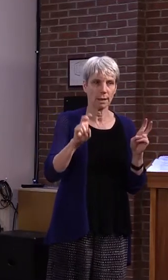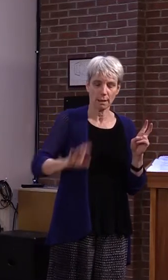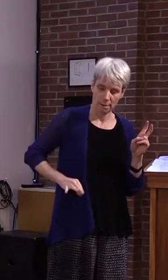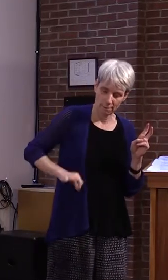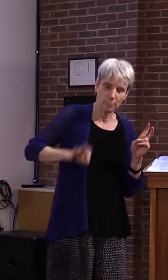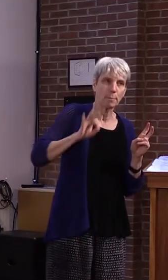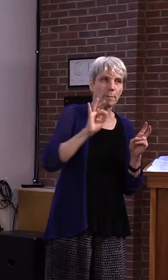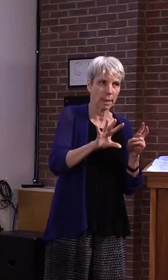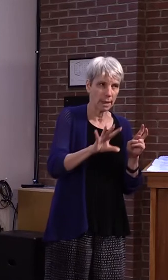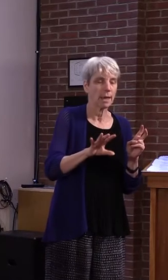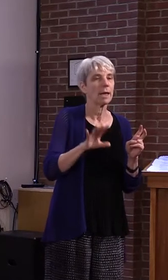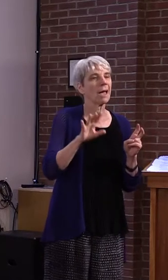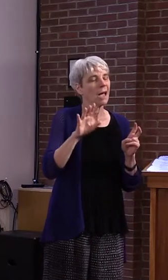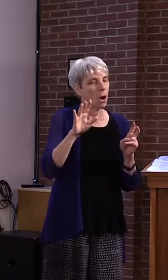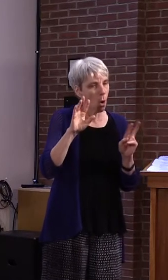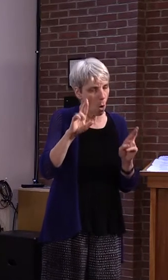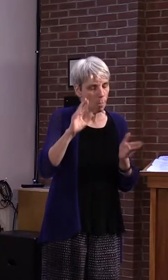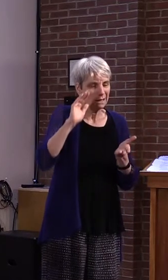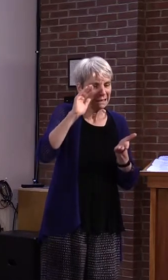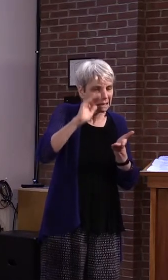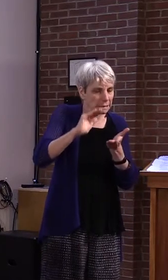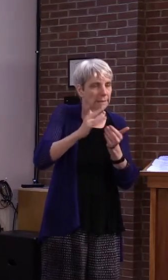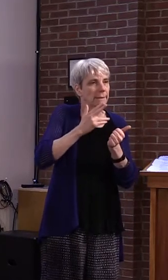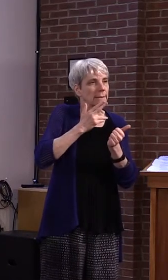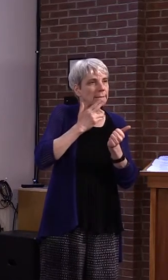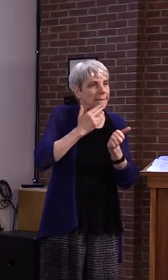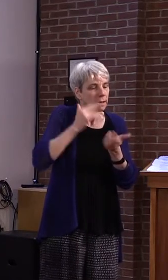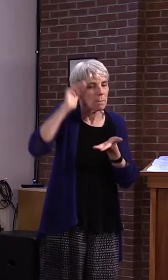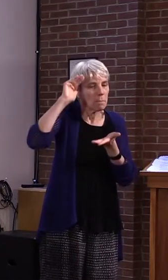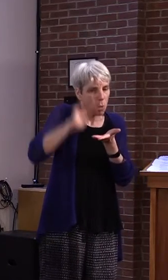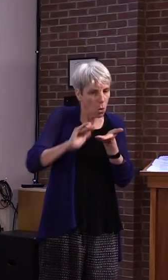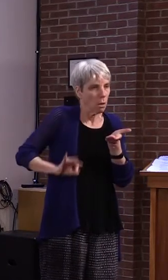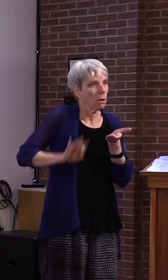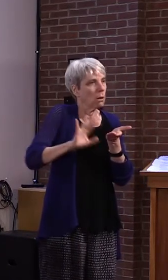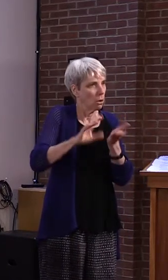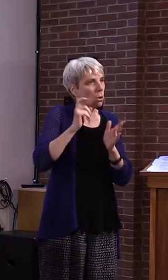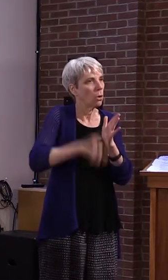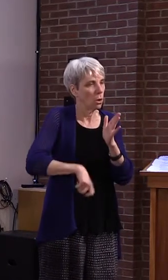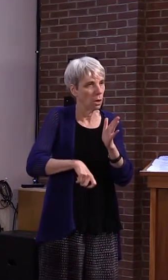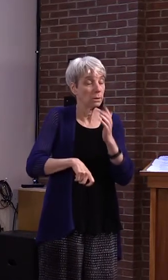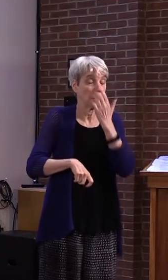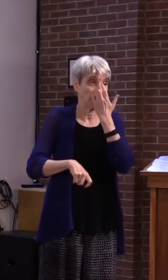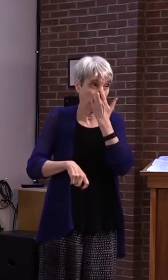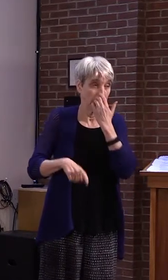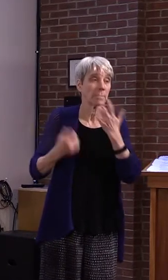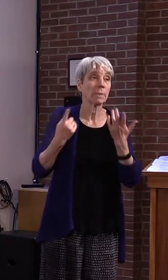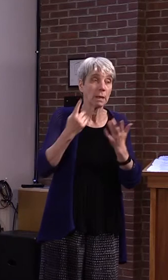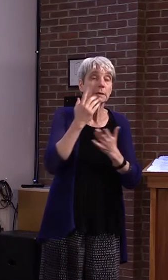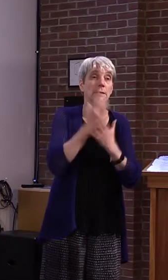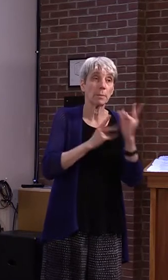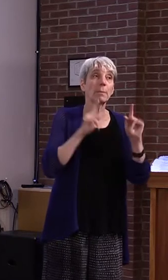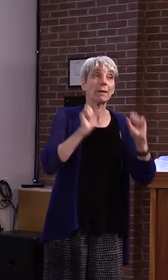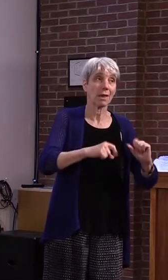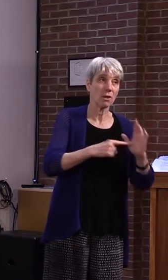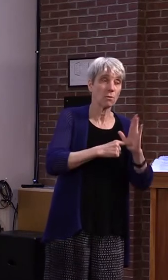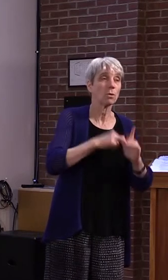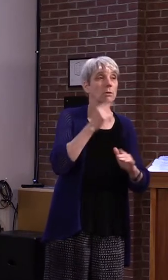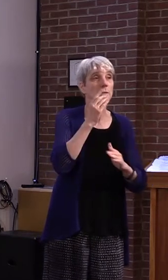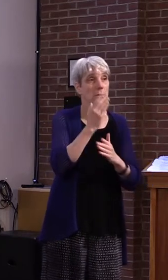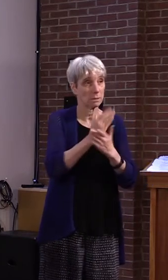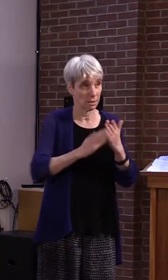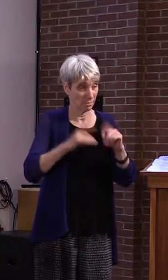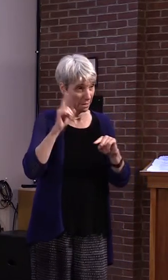cost as we're designing this system. Are there issues of inequity that you just mentioned?